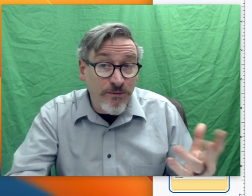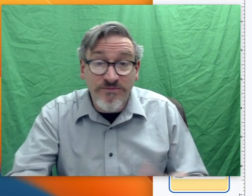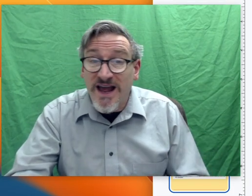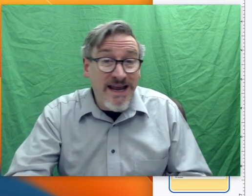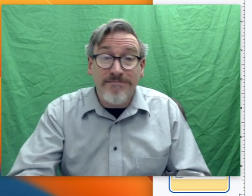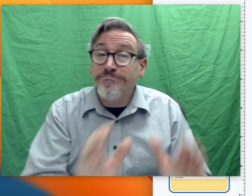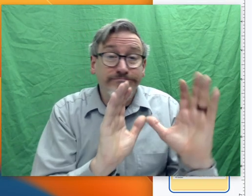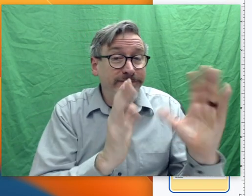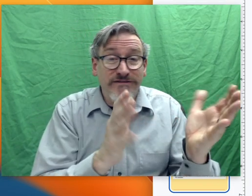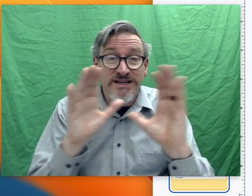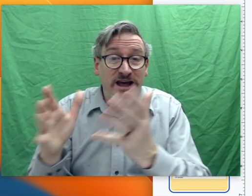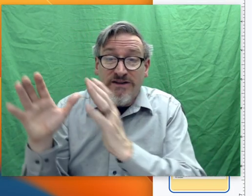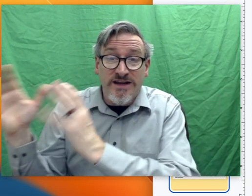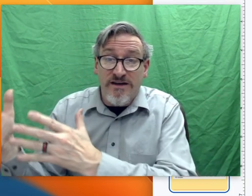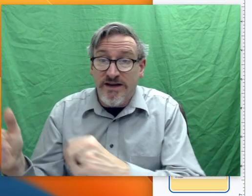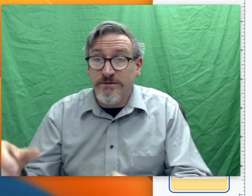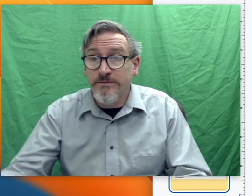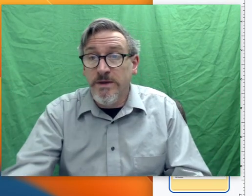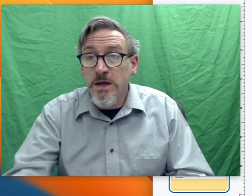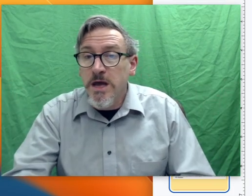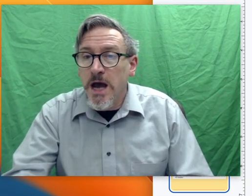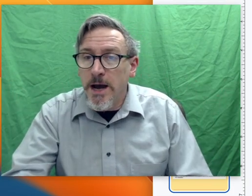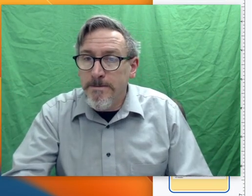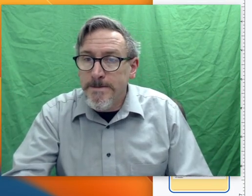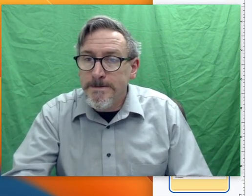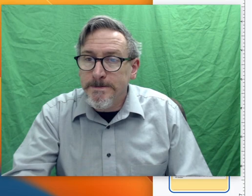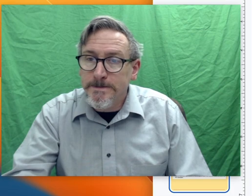So again, event, event, event.